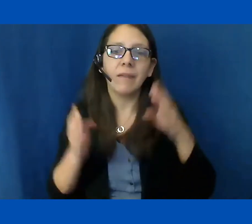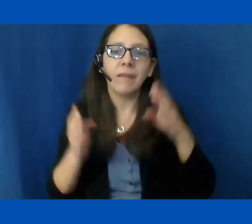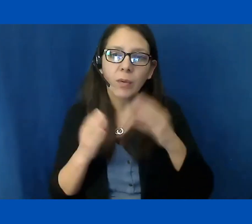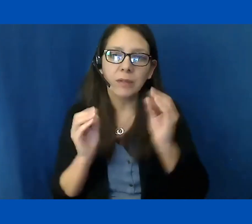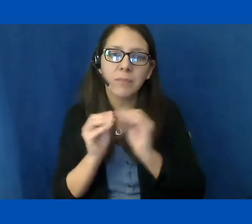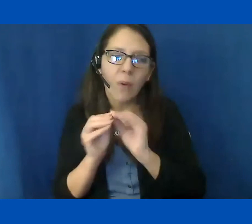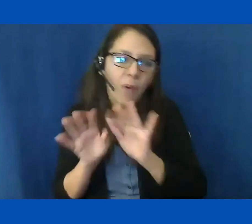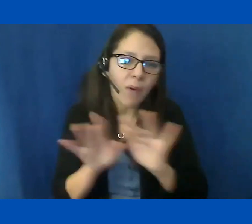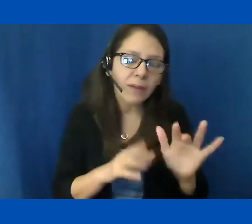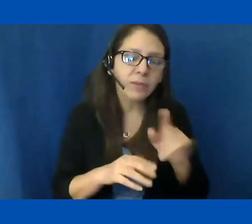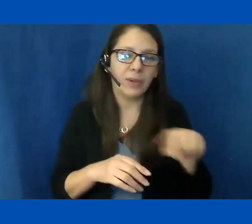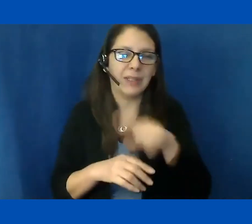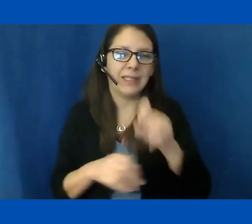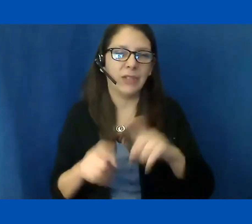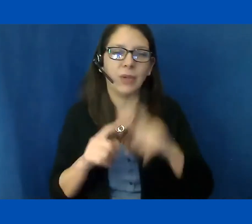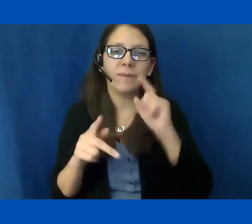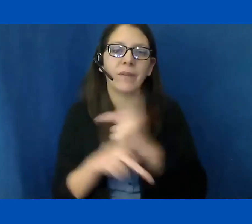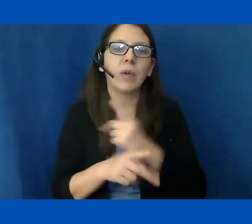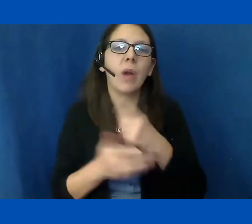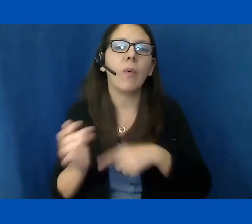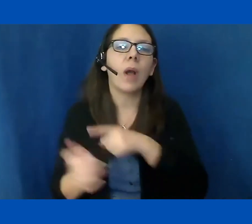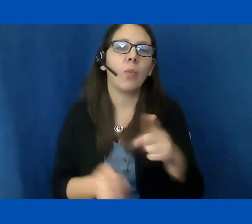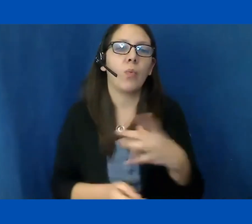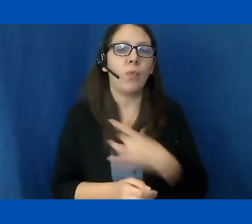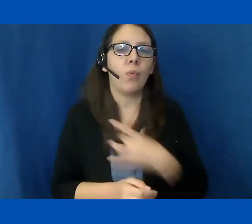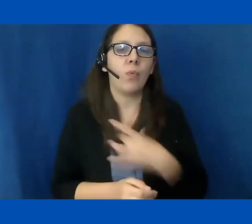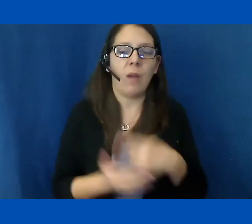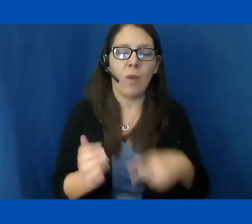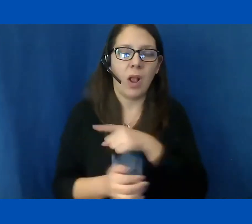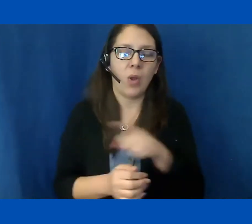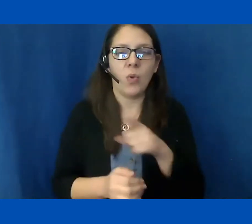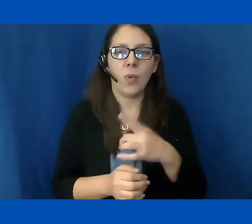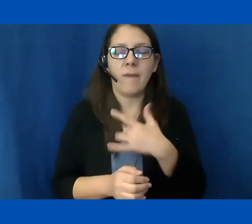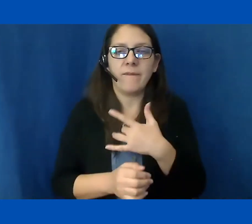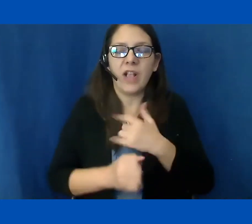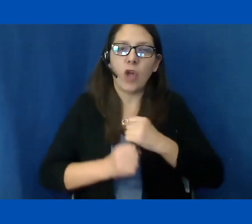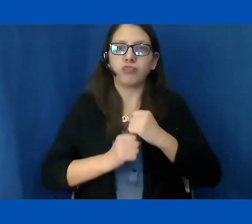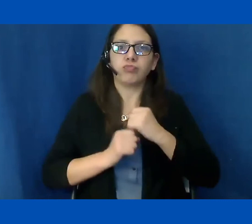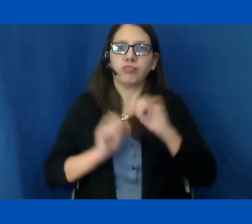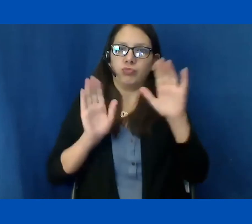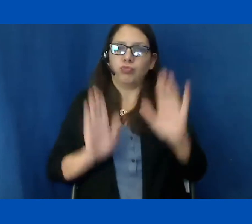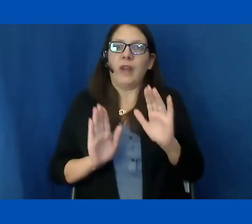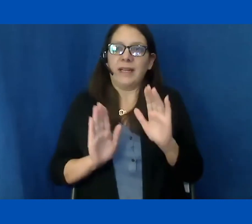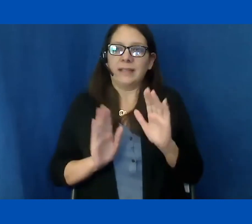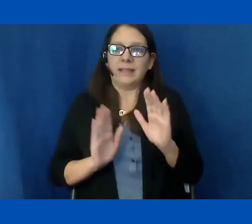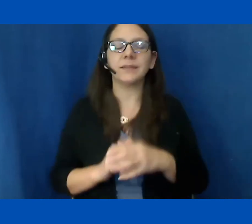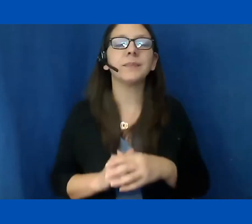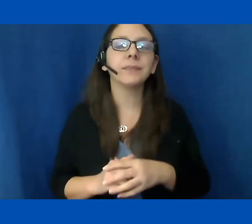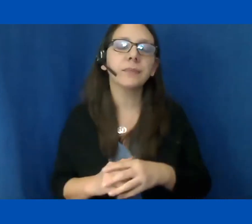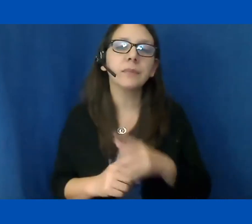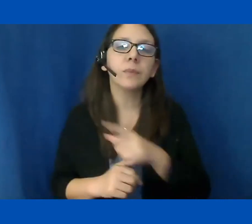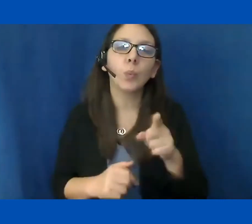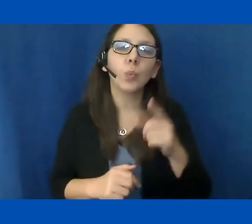you like and what makes you feel great and what you know that is